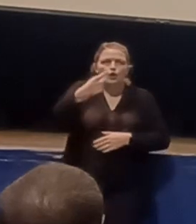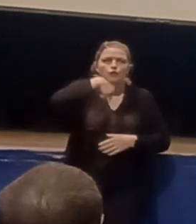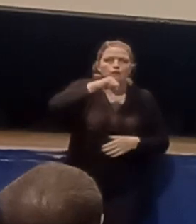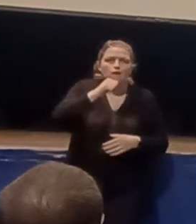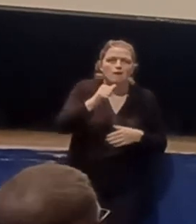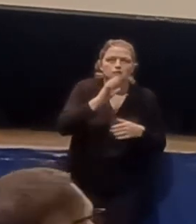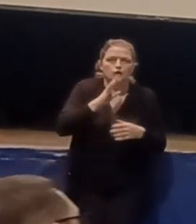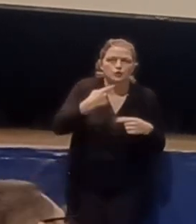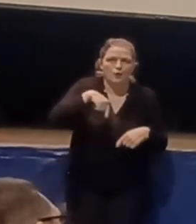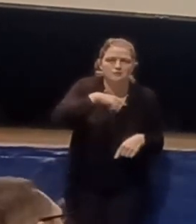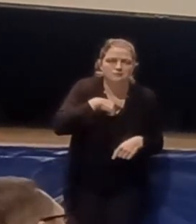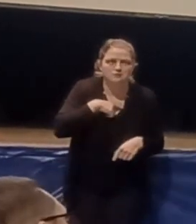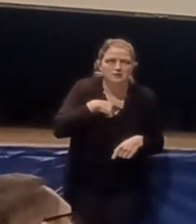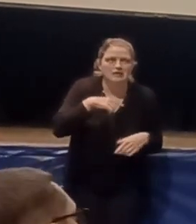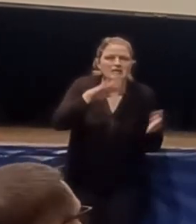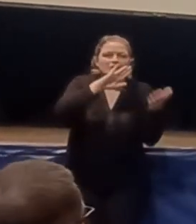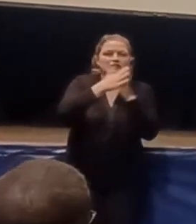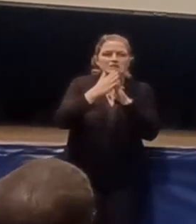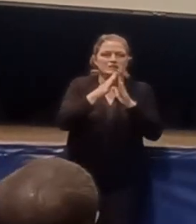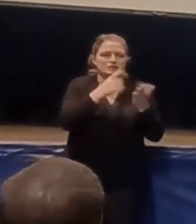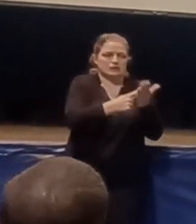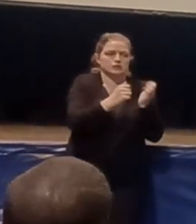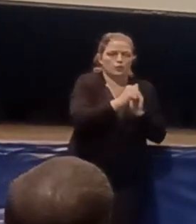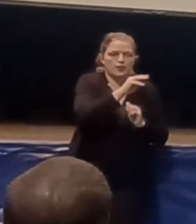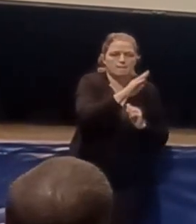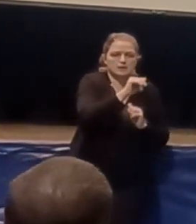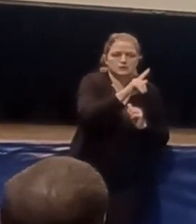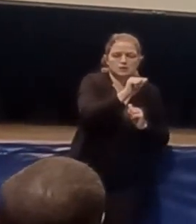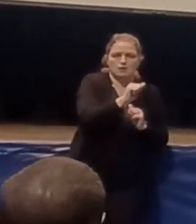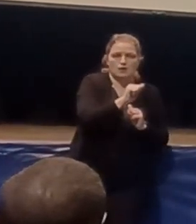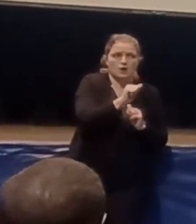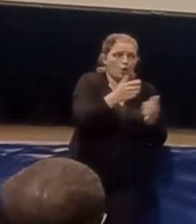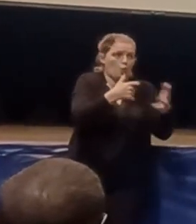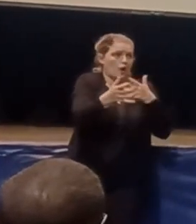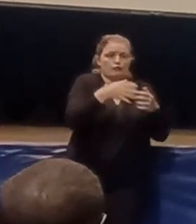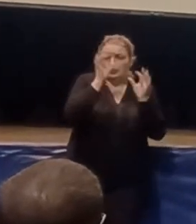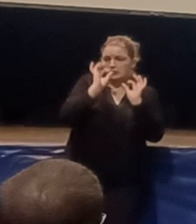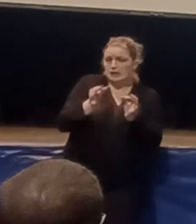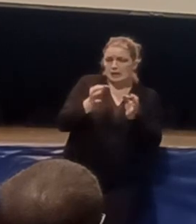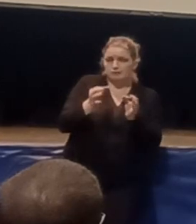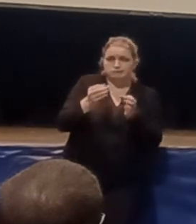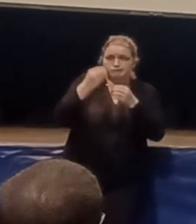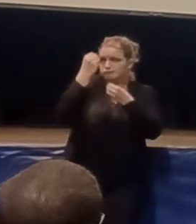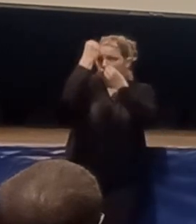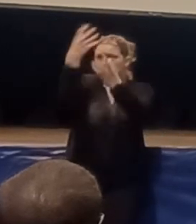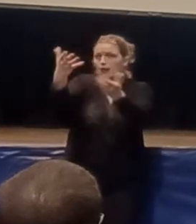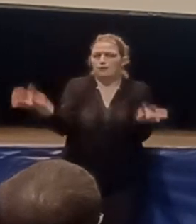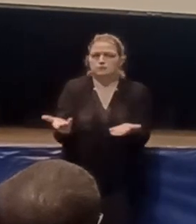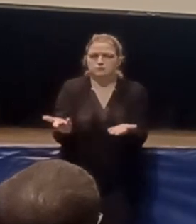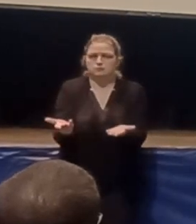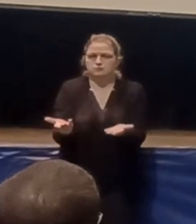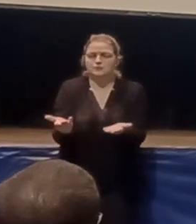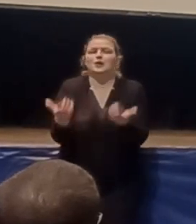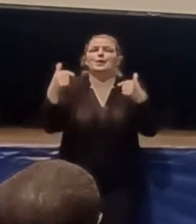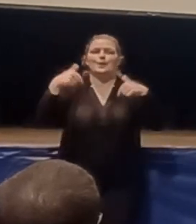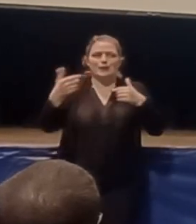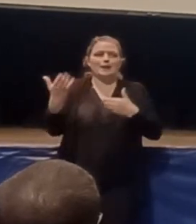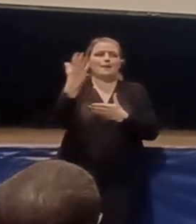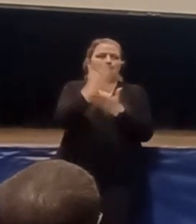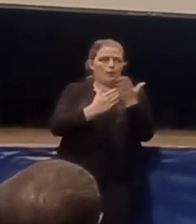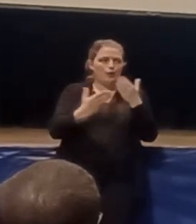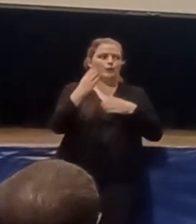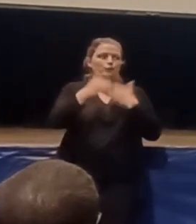The city is talking to the MbTA. And whatever you decide comes here. We need to be part of the process.